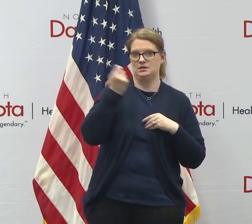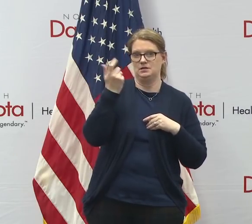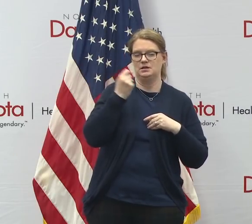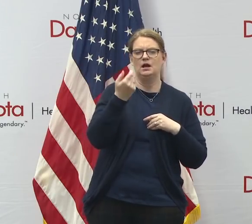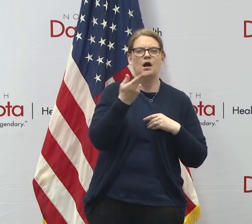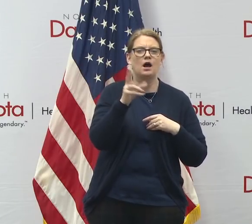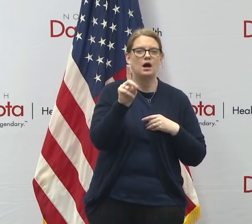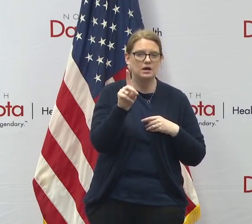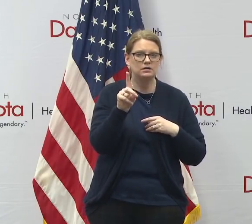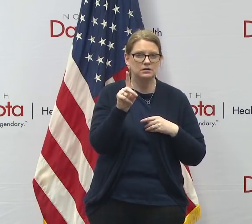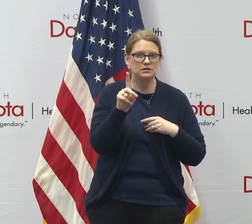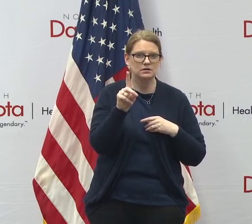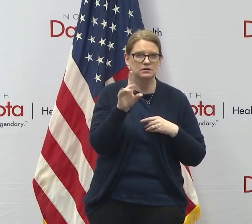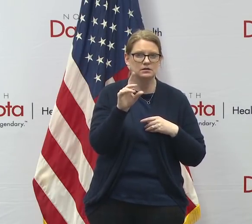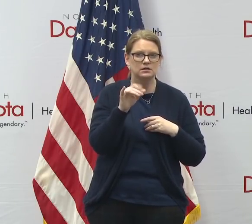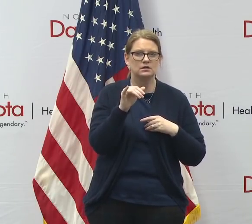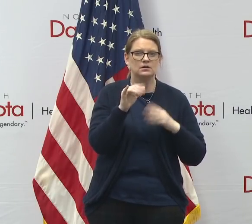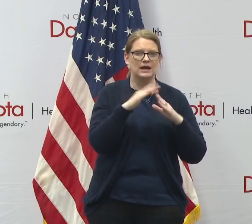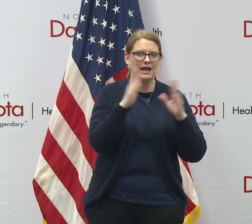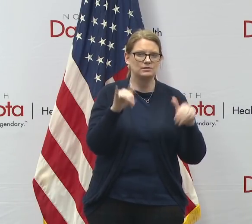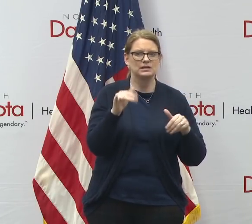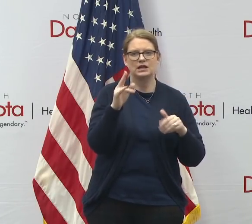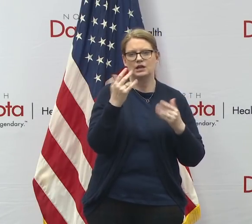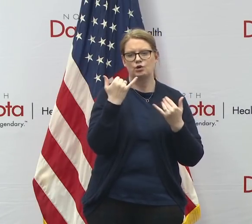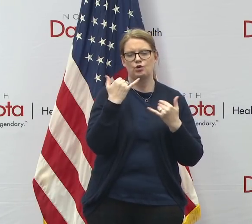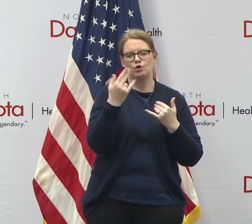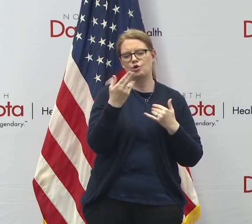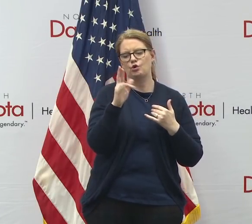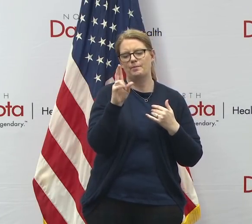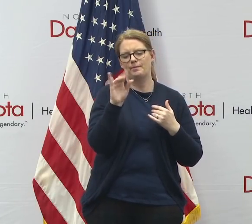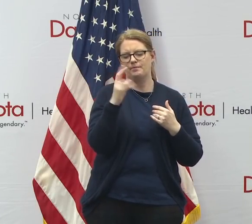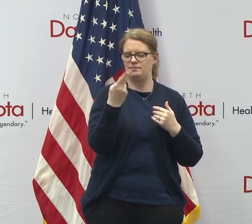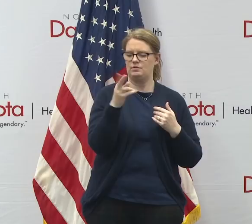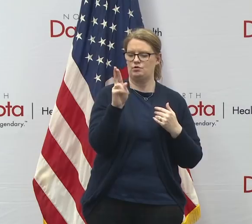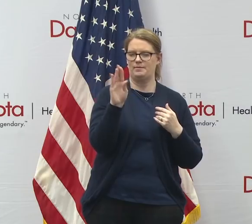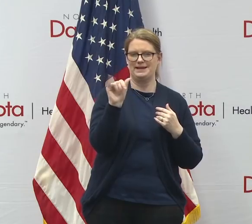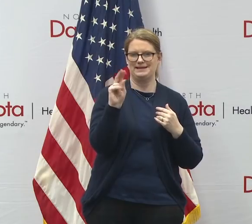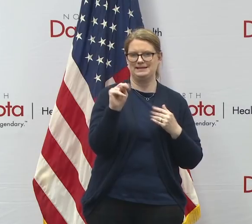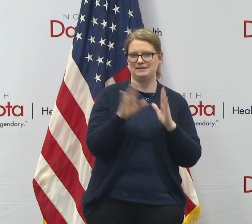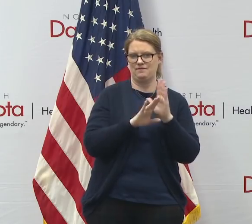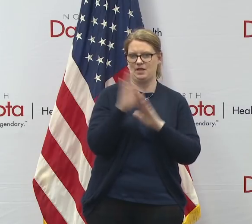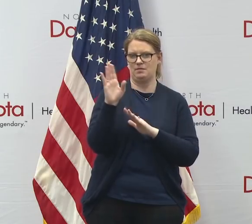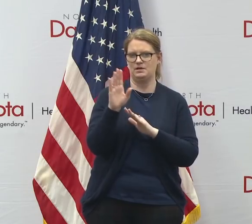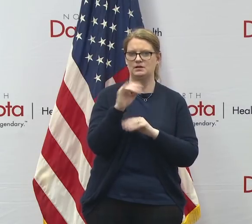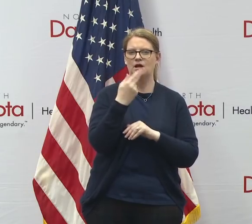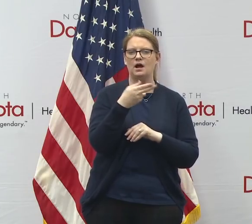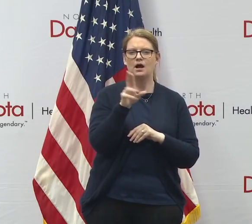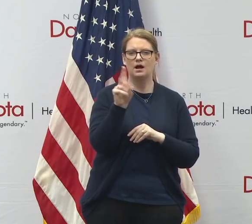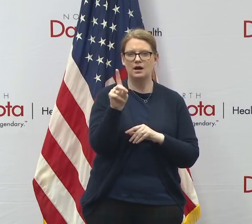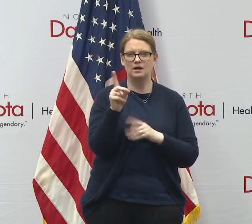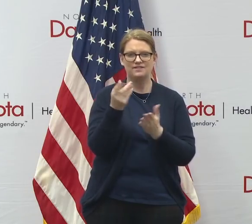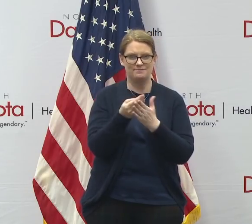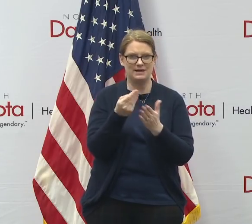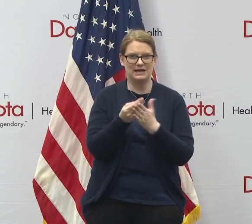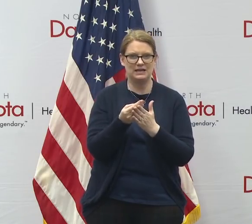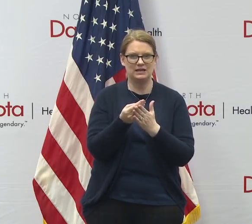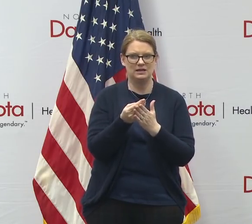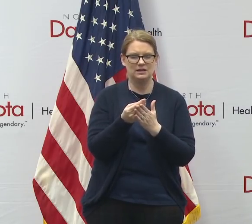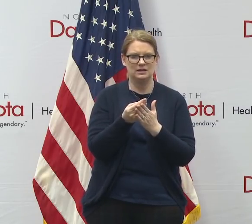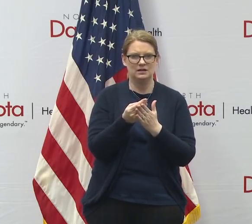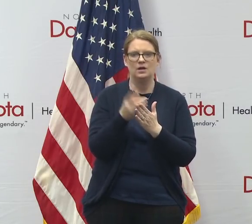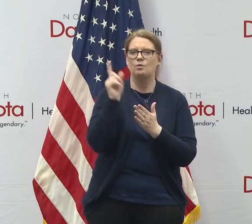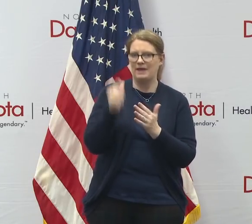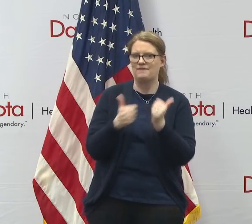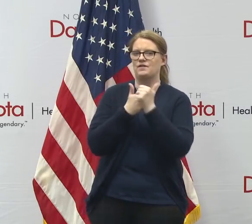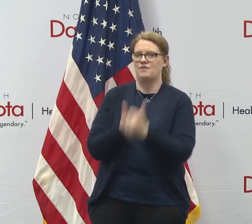which, the Federal Housing and Urban Development Agency falls under those federal rules. And so we're following those guidelines. That's